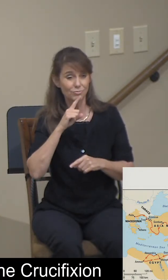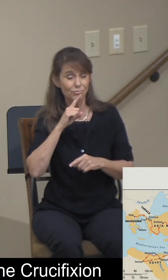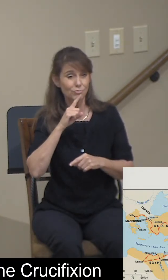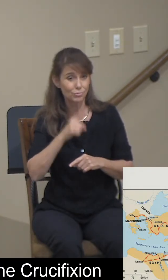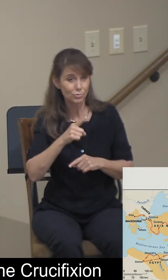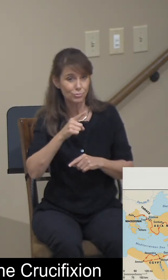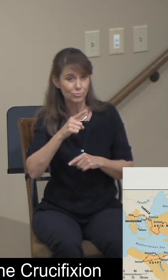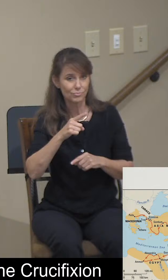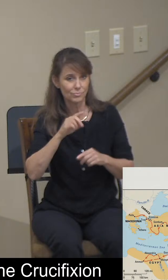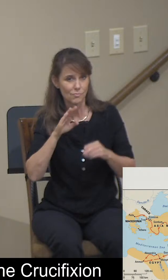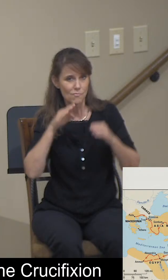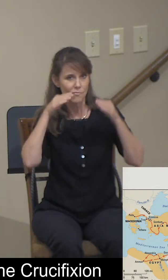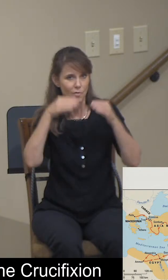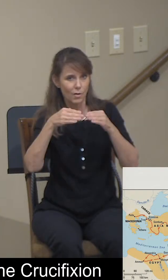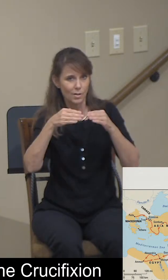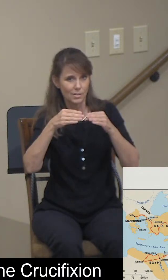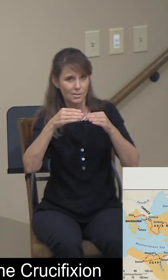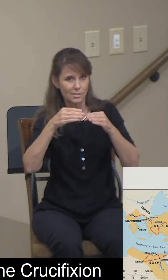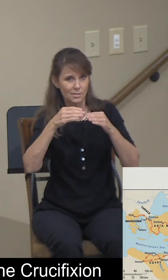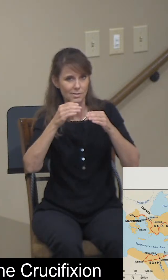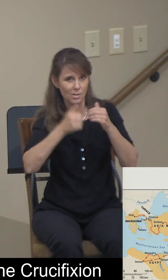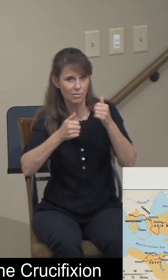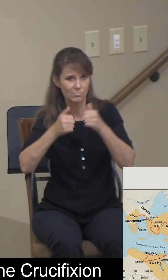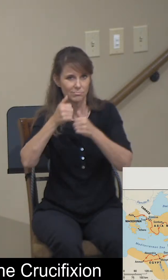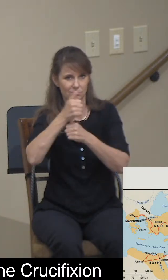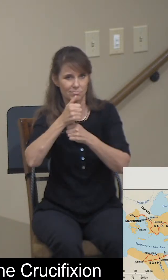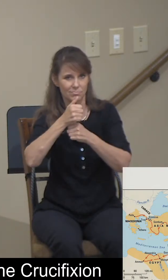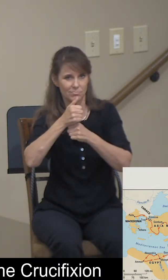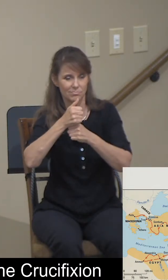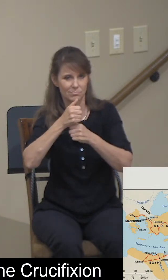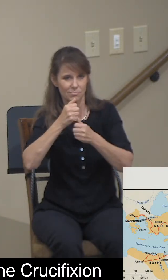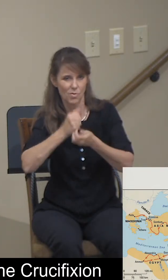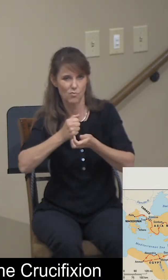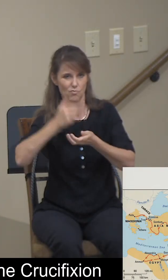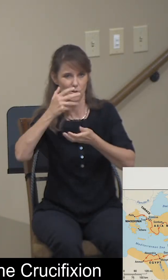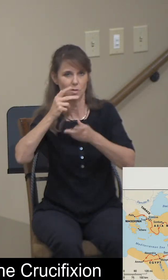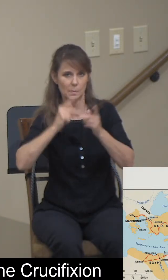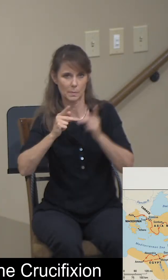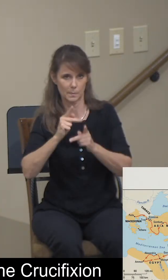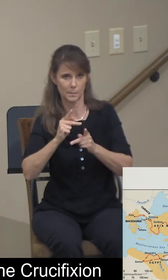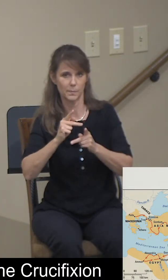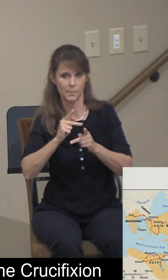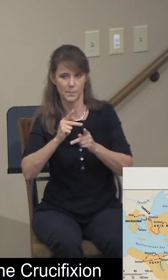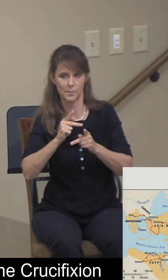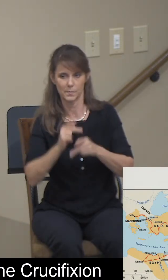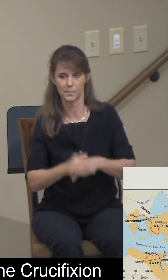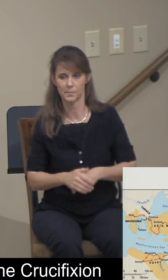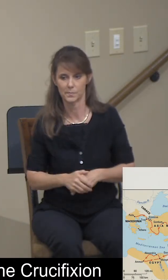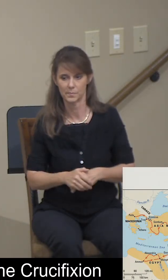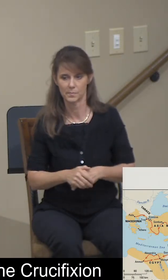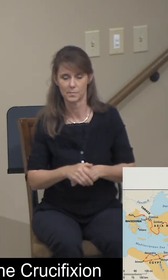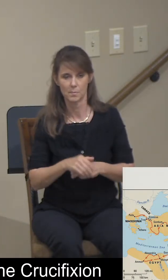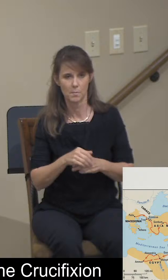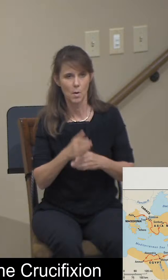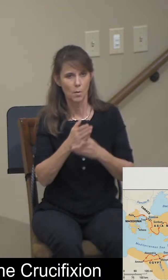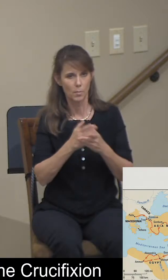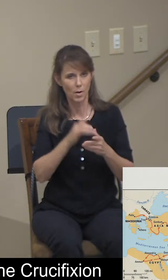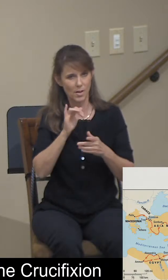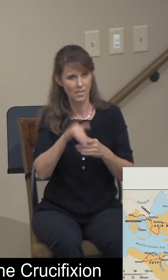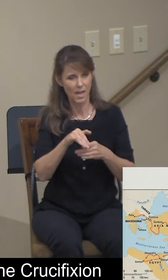of cultural shift is occurring, it is occurring among the upper classes. And now part of this assimilation and